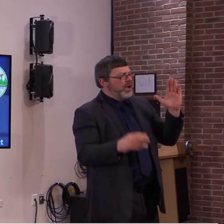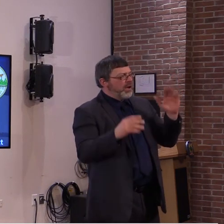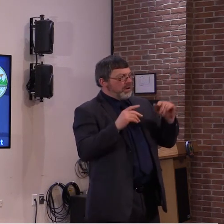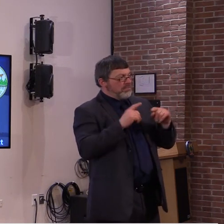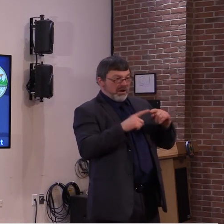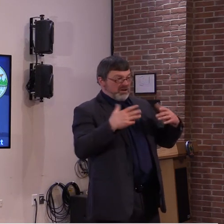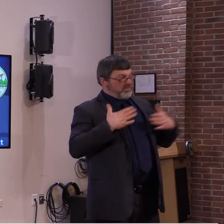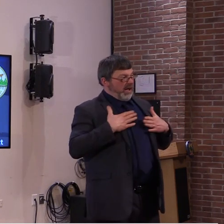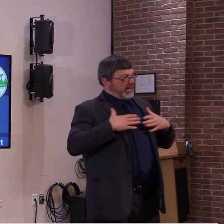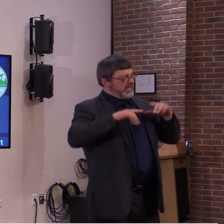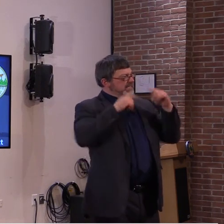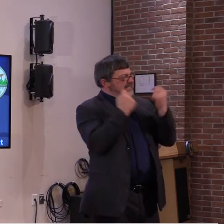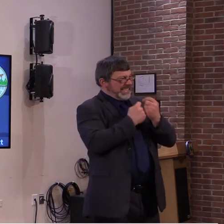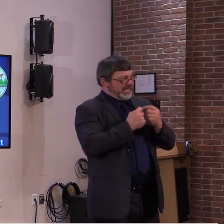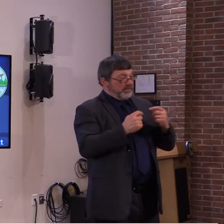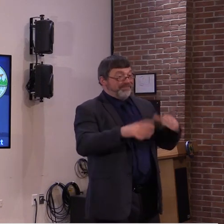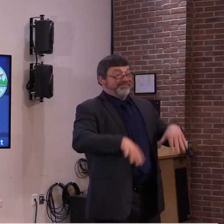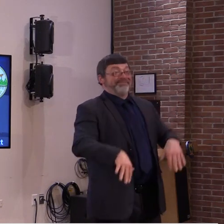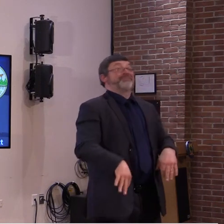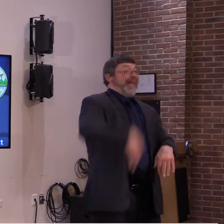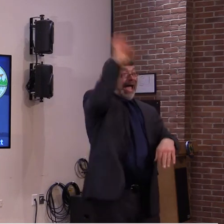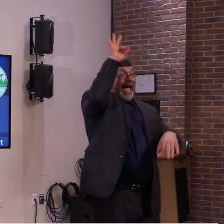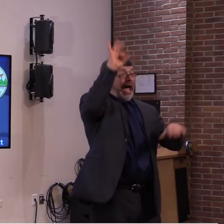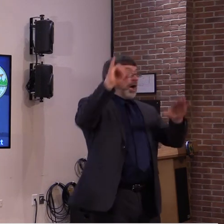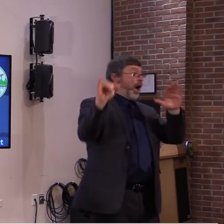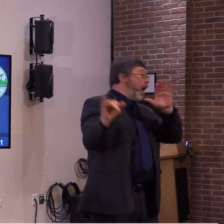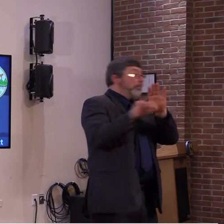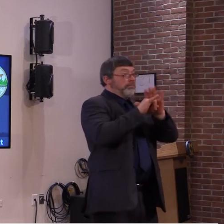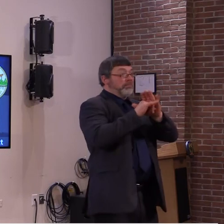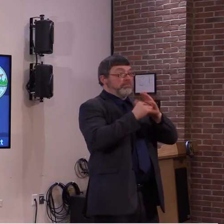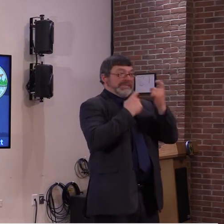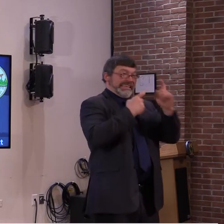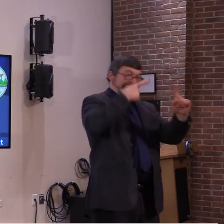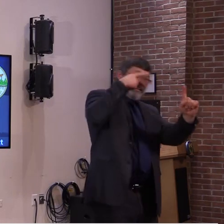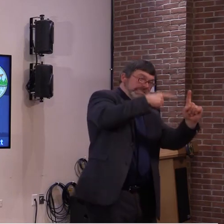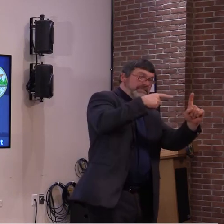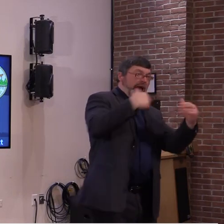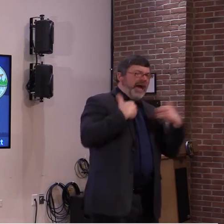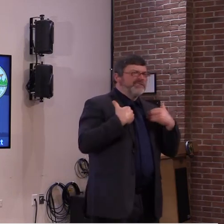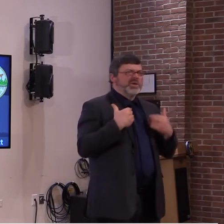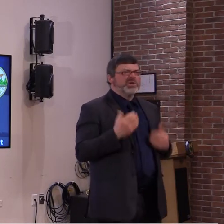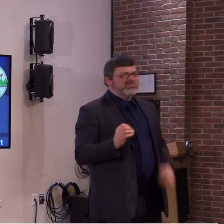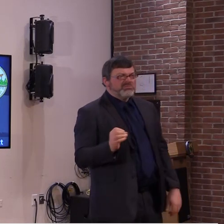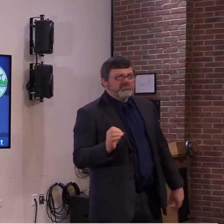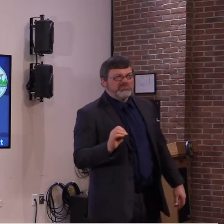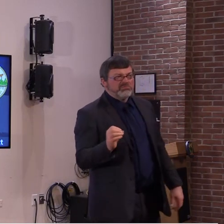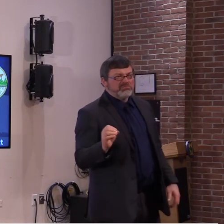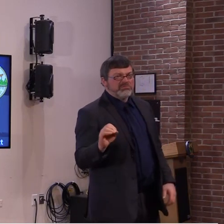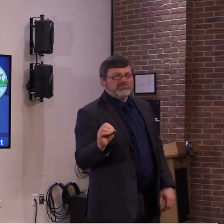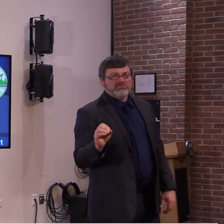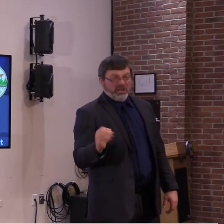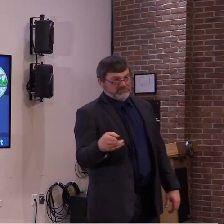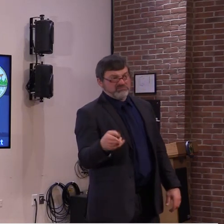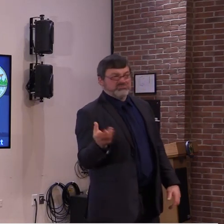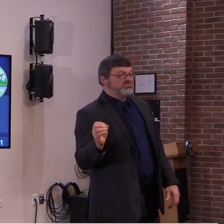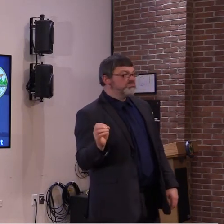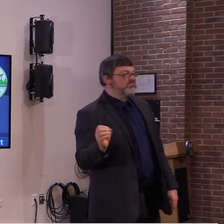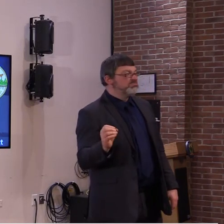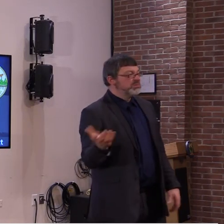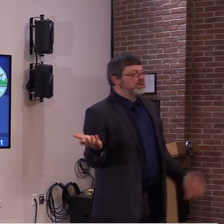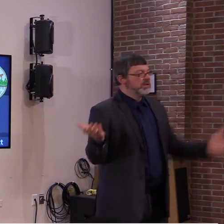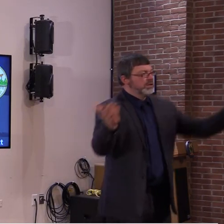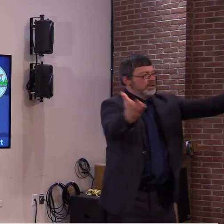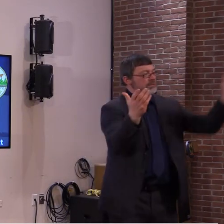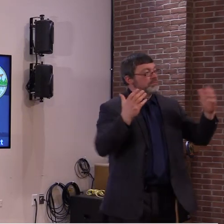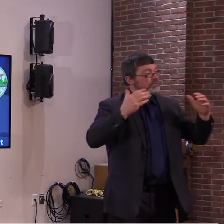you know, we do have areas of the state that become hot at one point and not another, and other states that cool off, other parts of the state